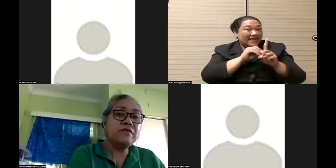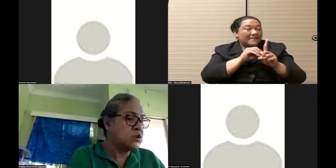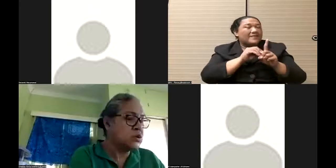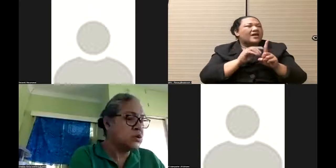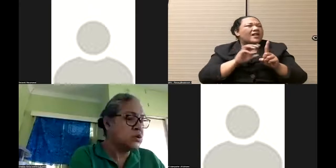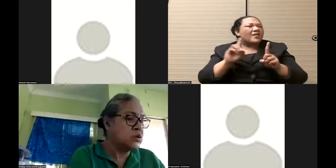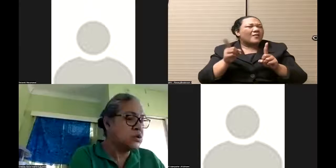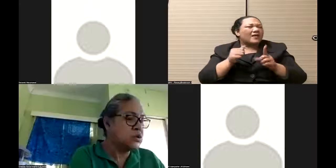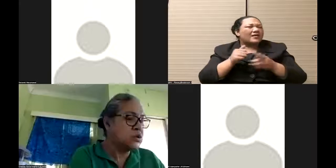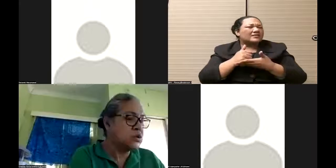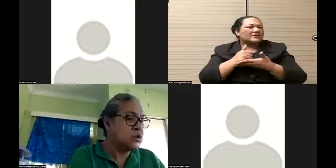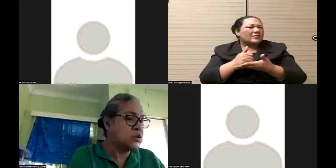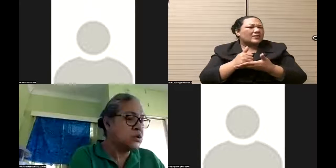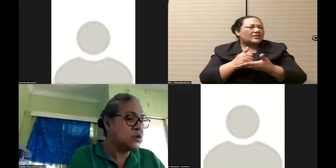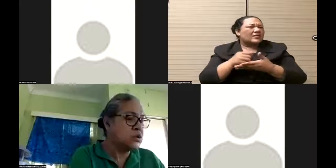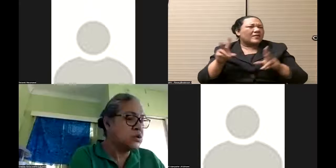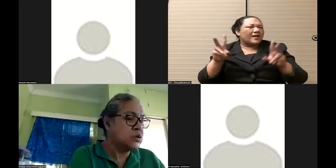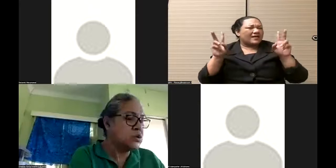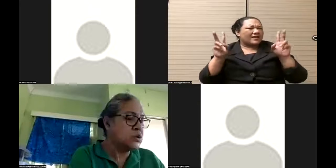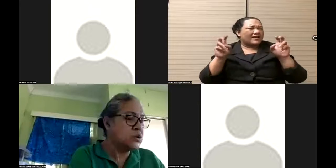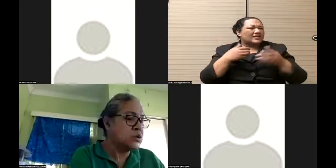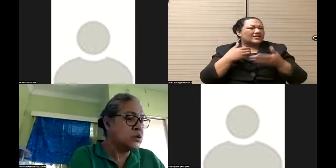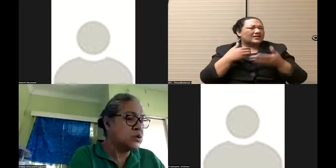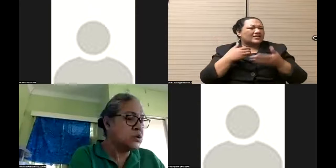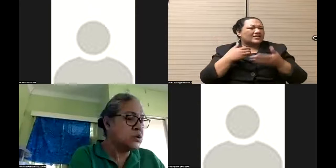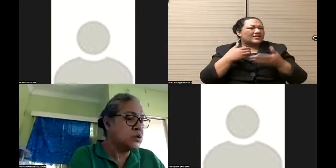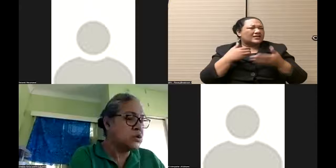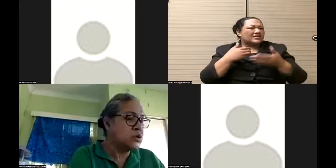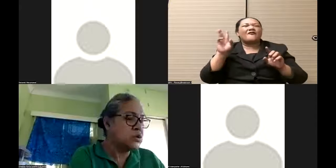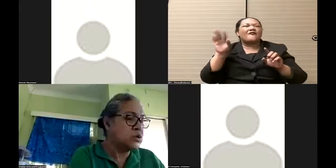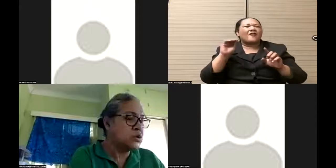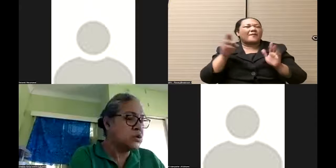from Vanuatu. Engaging with VDF